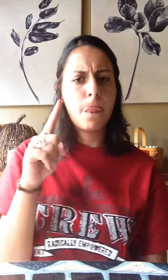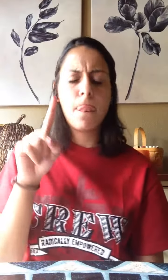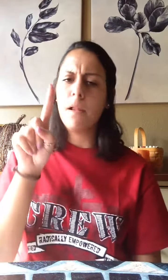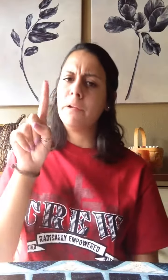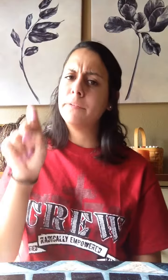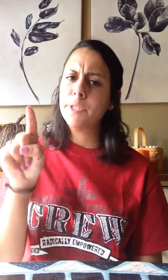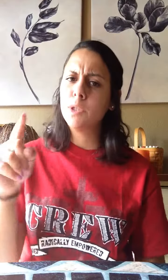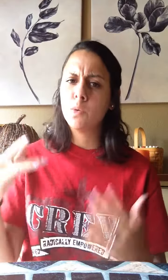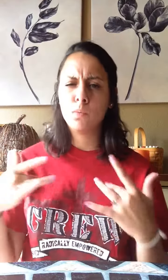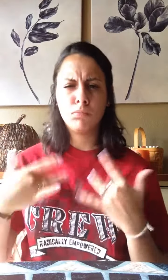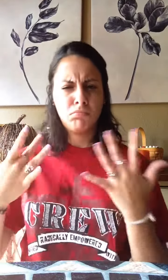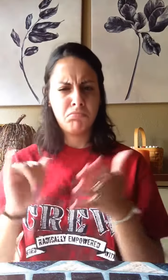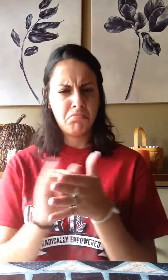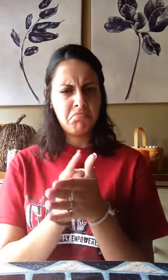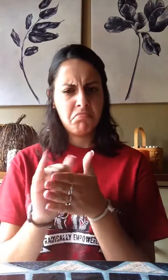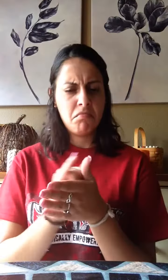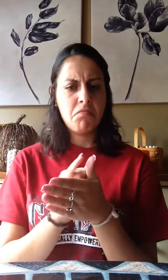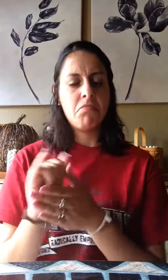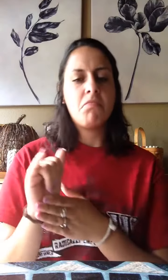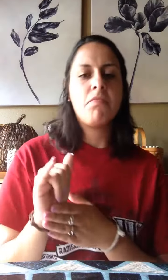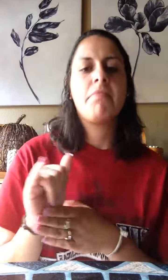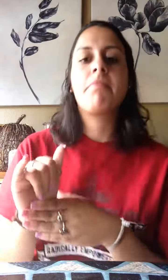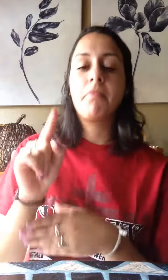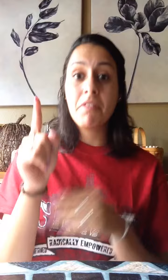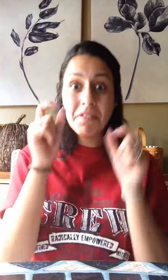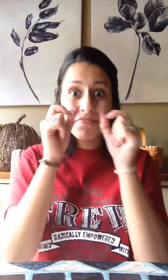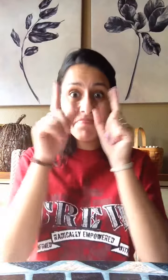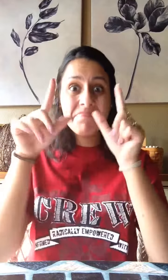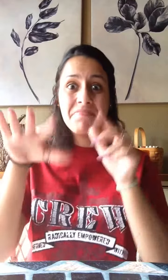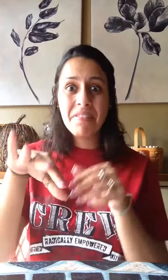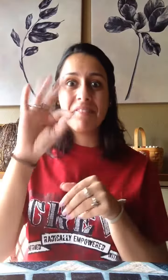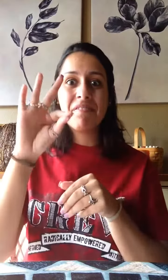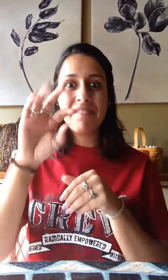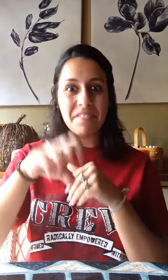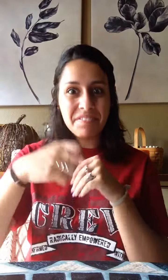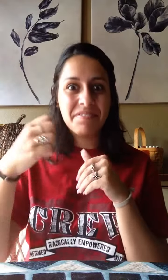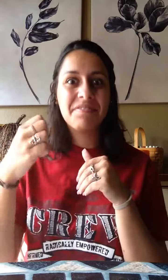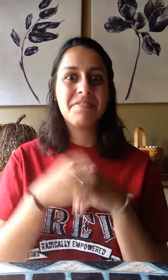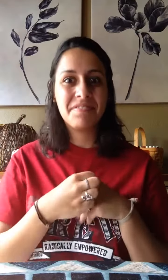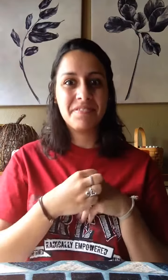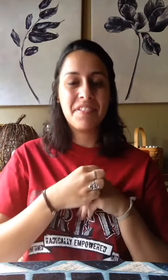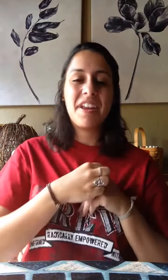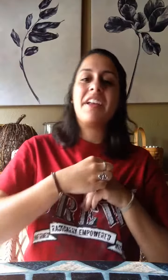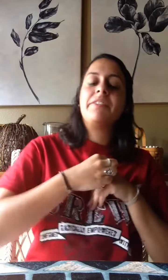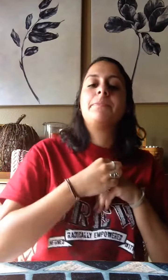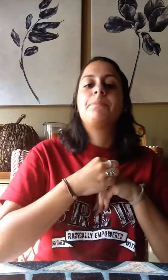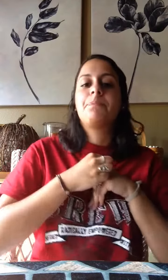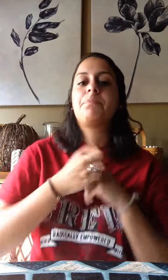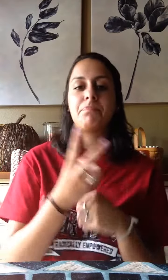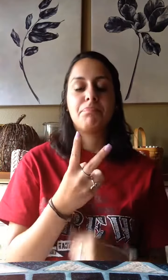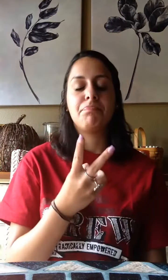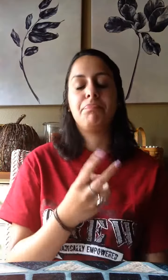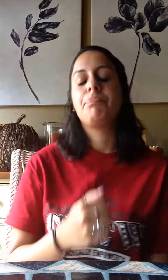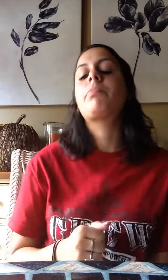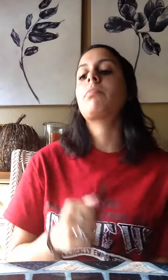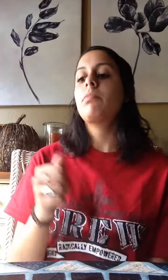Capartin and I were sitting here to scratch our head over, two third-down plays in the second period for Peyton Manning. He hands the ball off, runs straight up the middle, let's